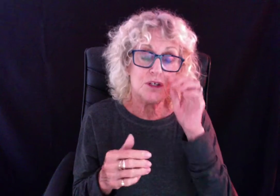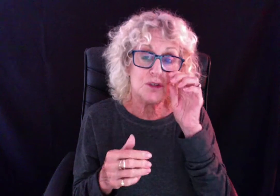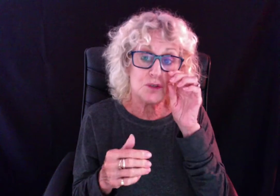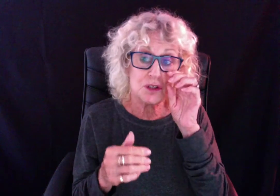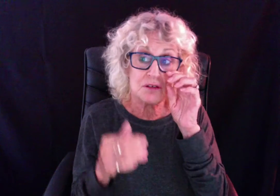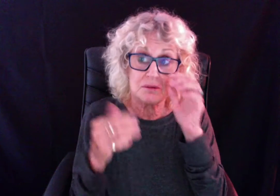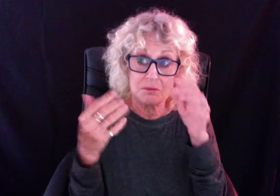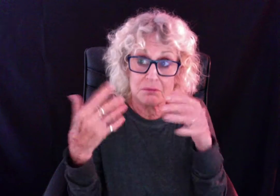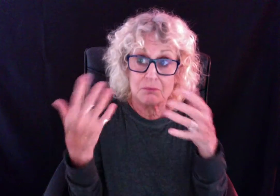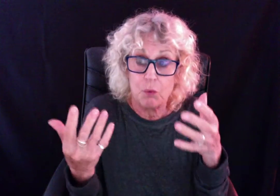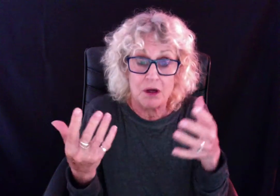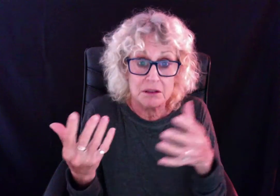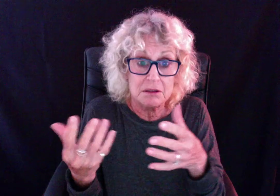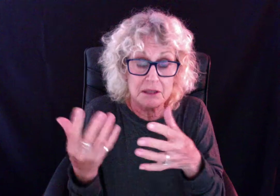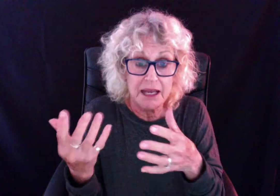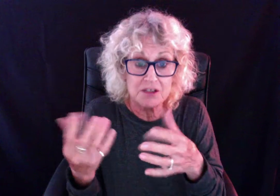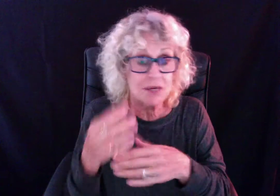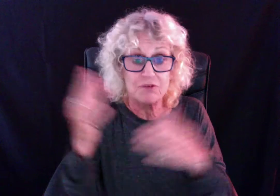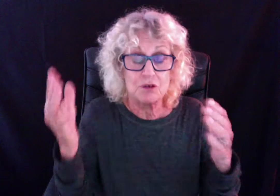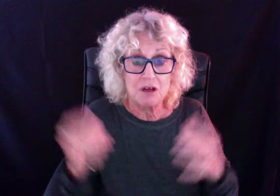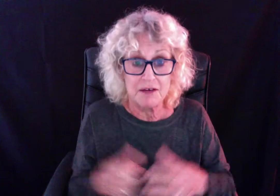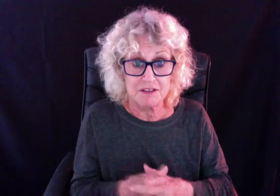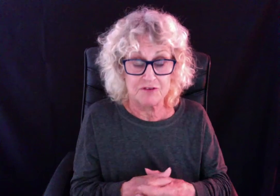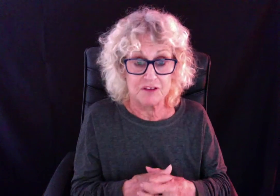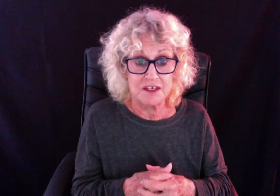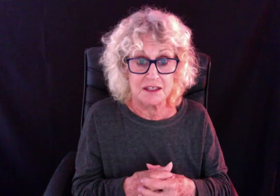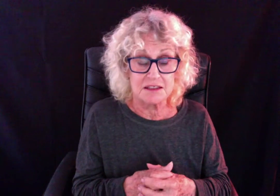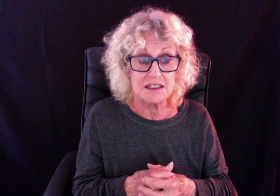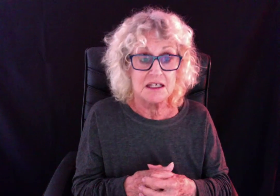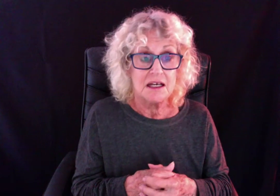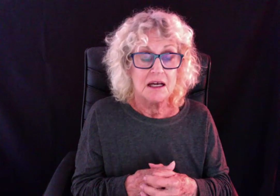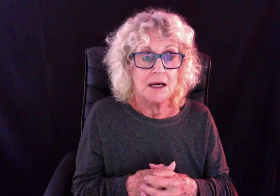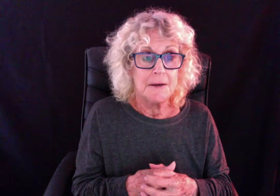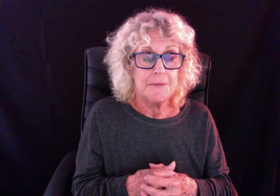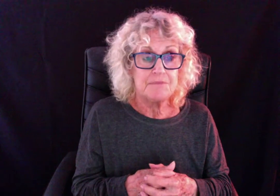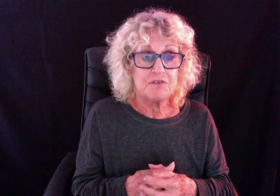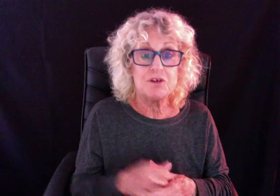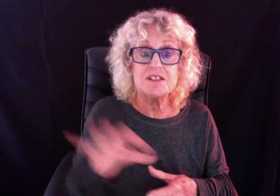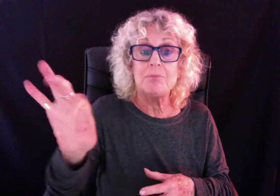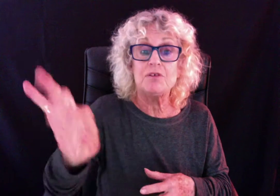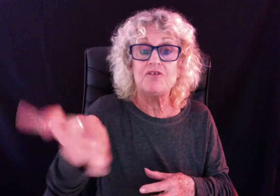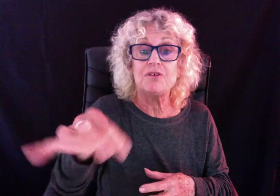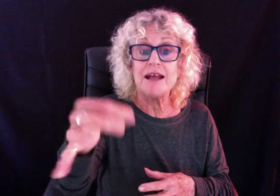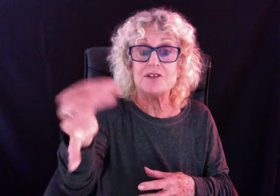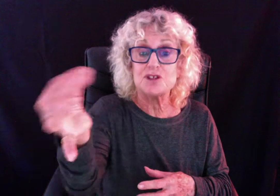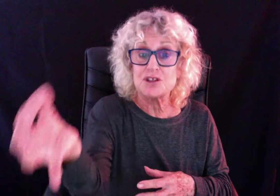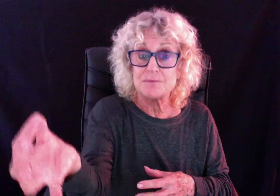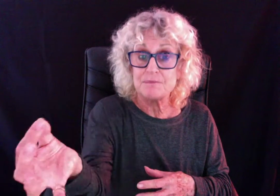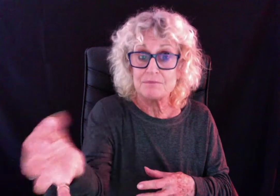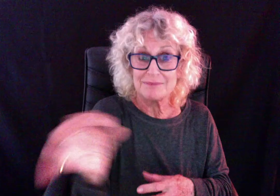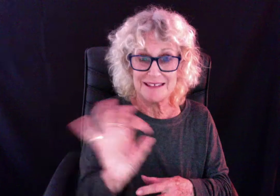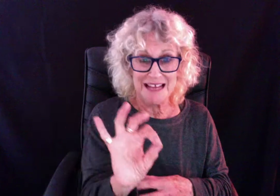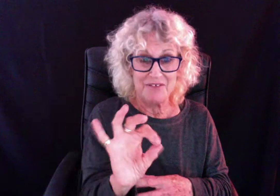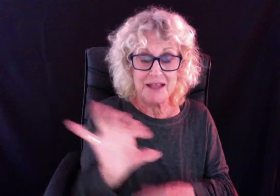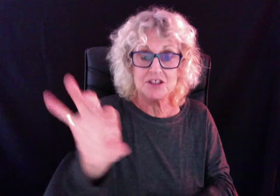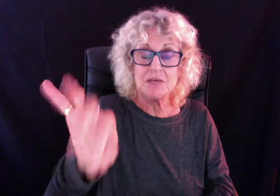use one hand shape for a lot of different things. For example, French. It's an F hand shape and